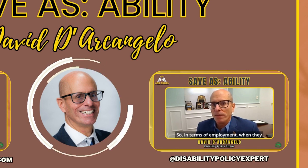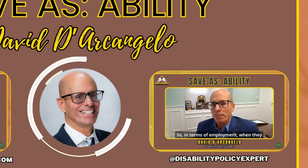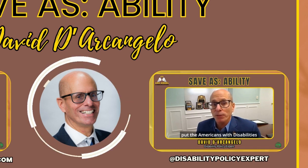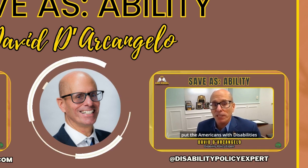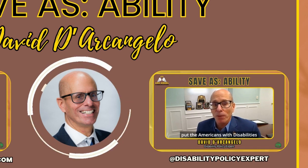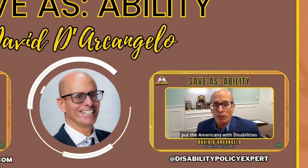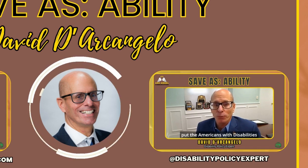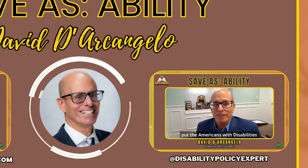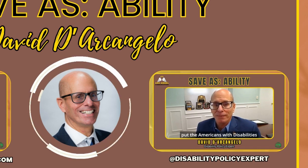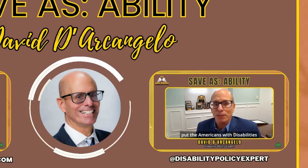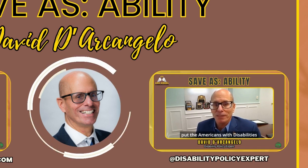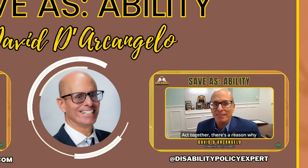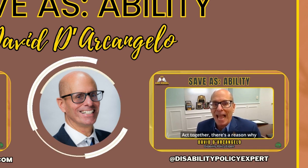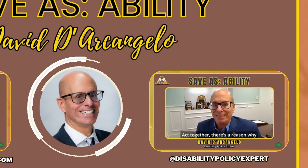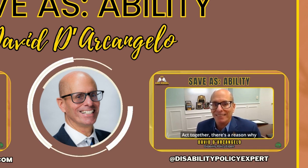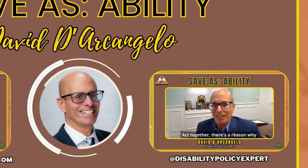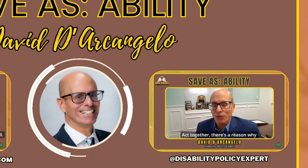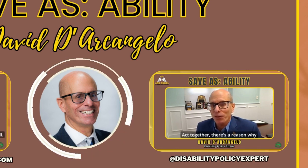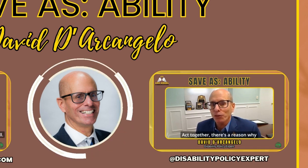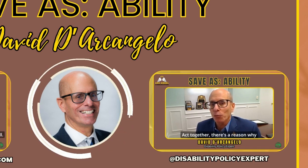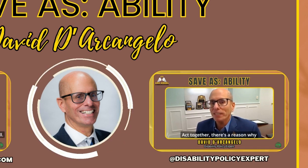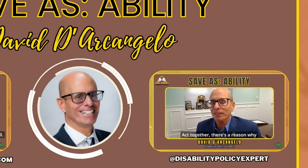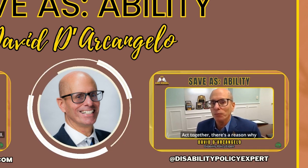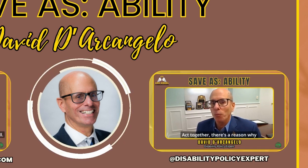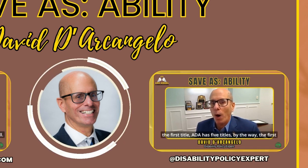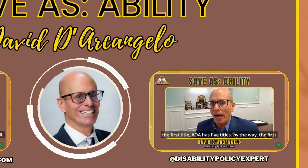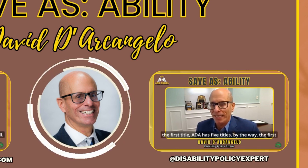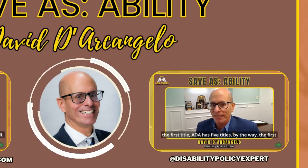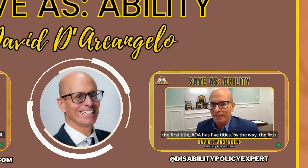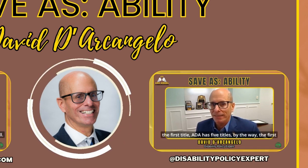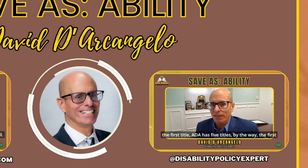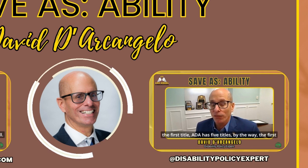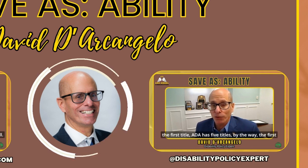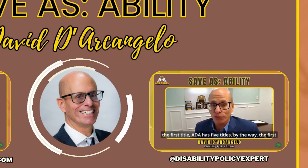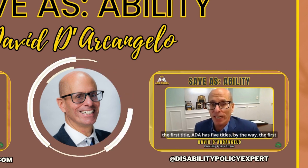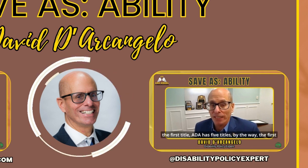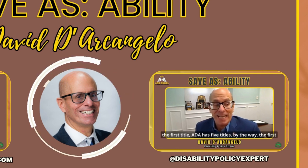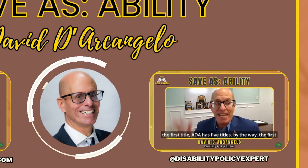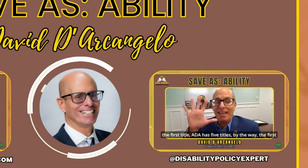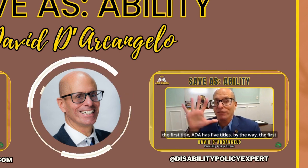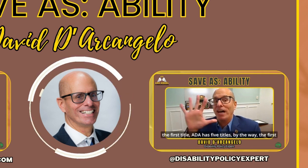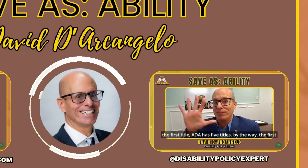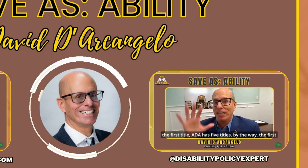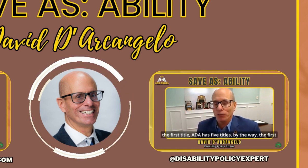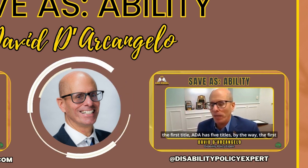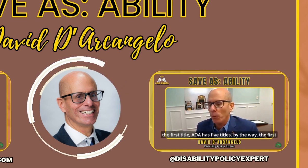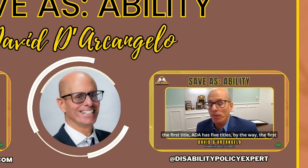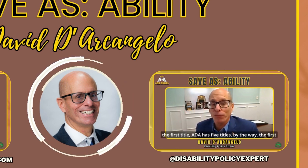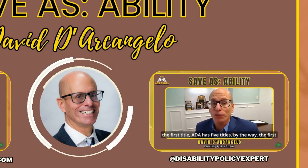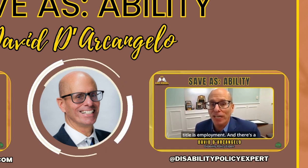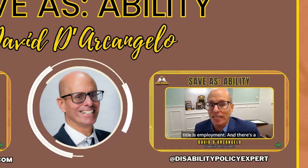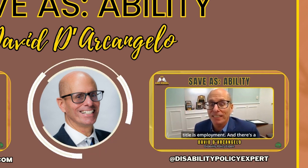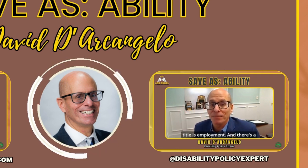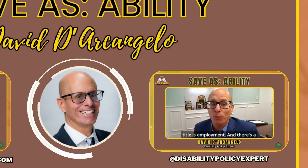your podcasts. Subscribe, stream, rate, and review our shows. Your ratings and reviews